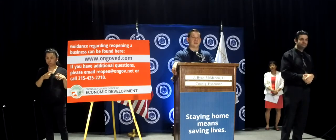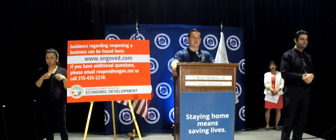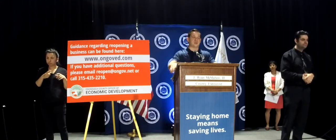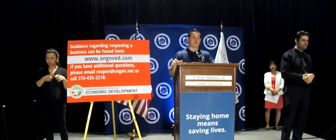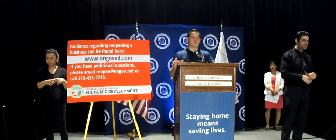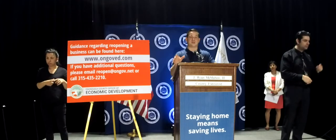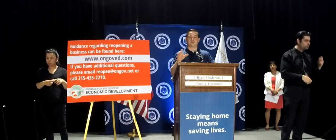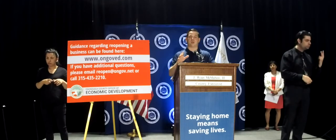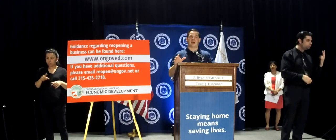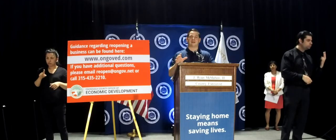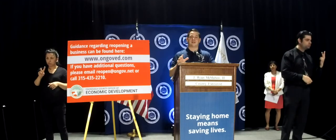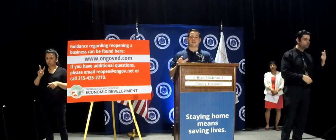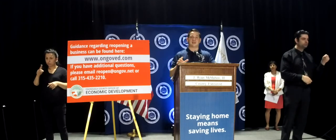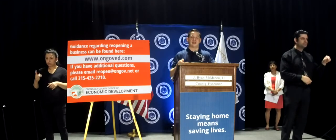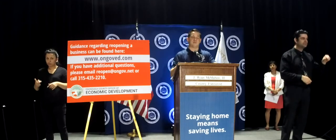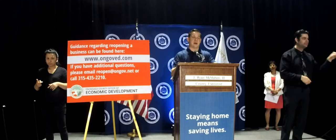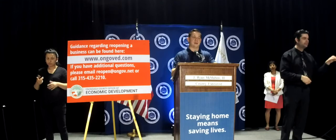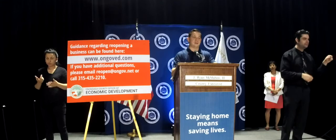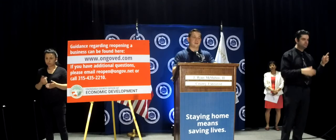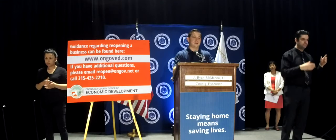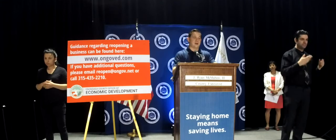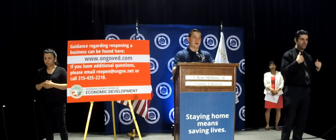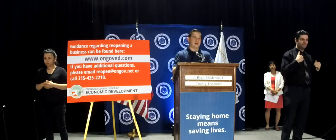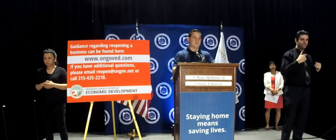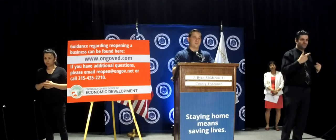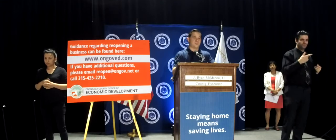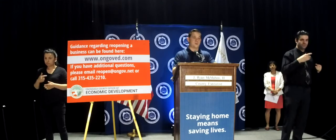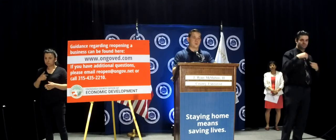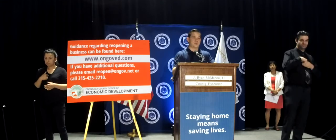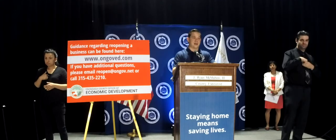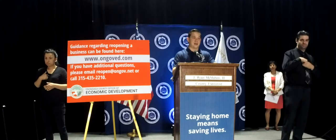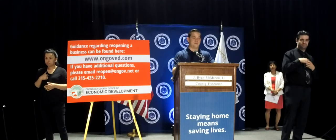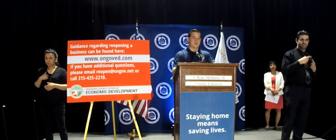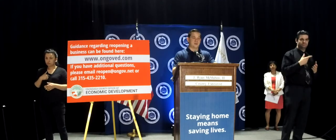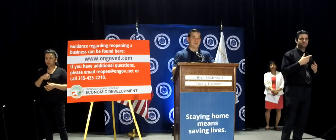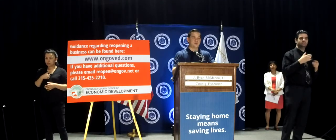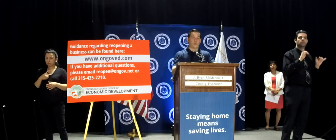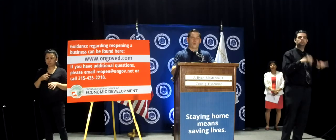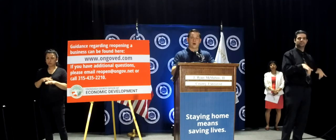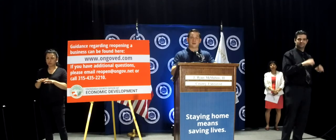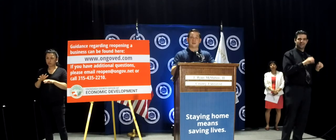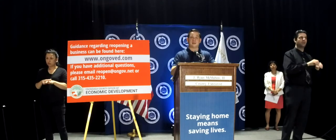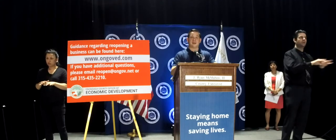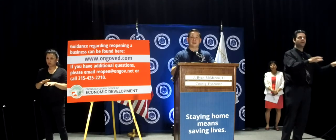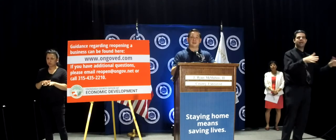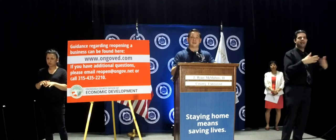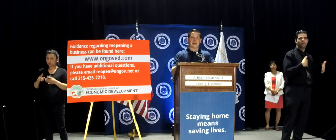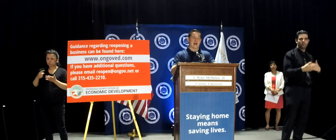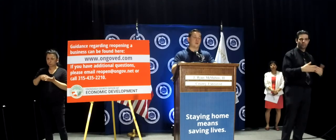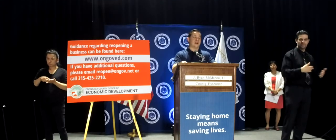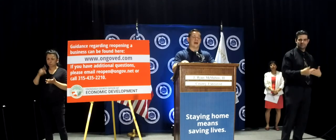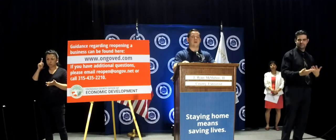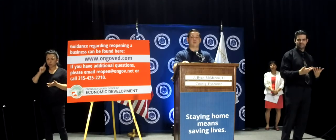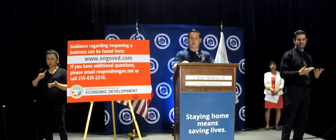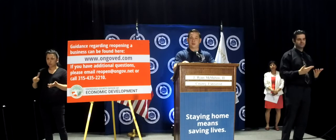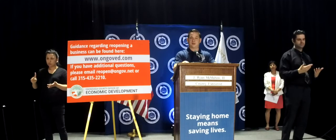being as close to this process as I have been this whole time, the one thing that I would not want to be in is